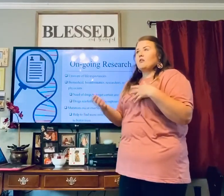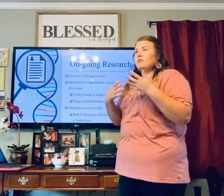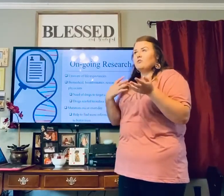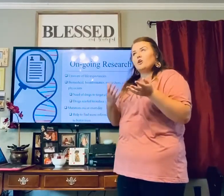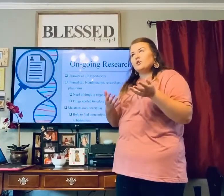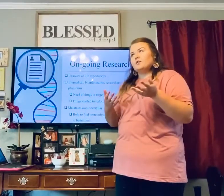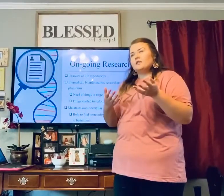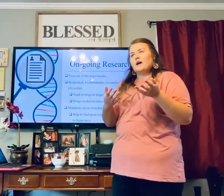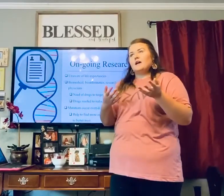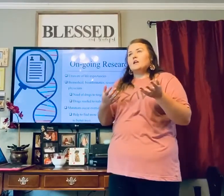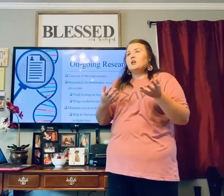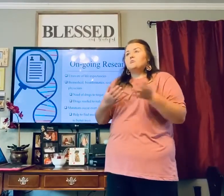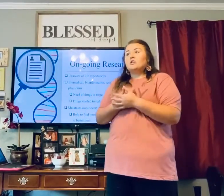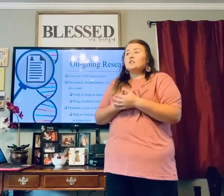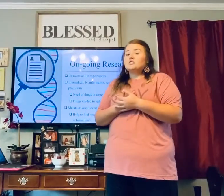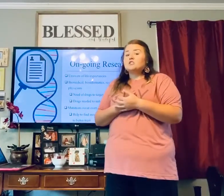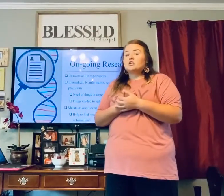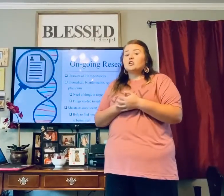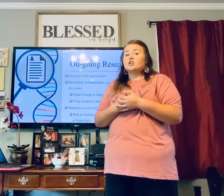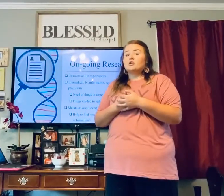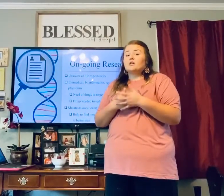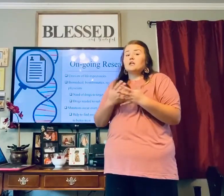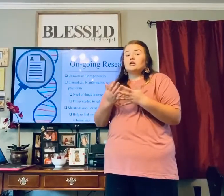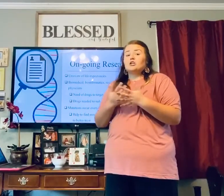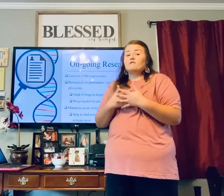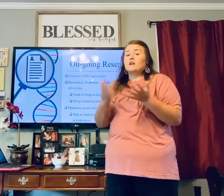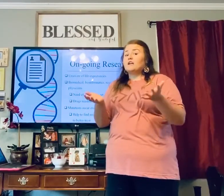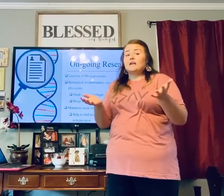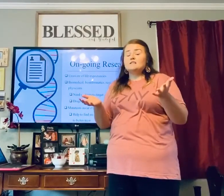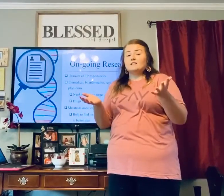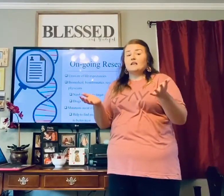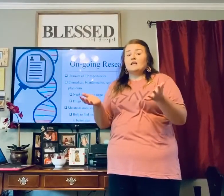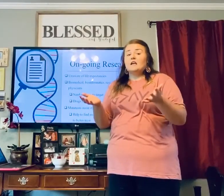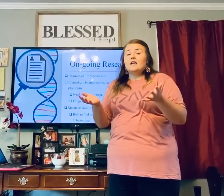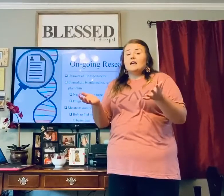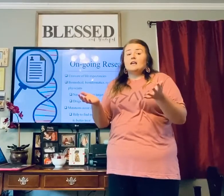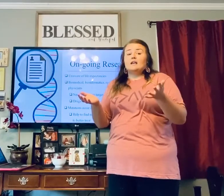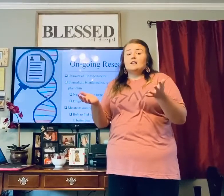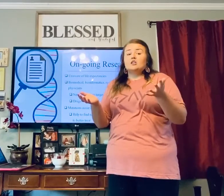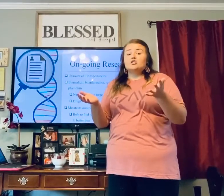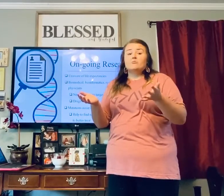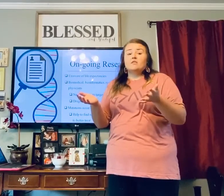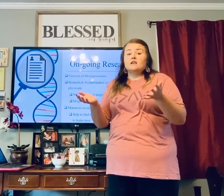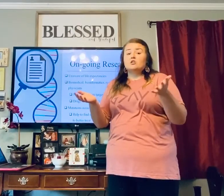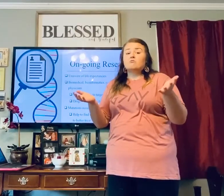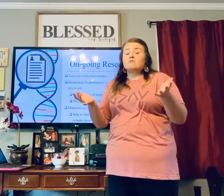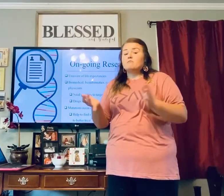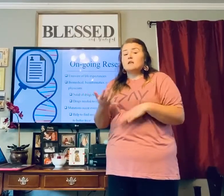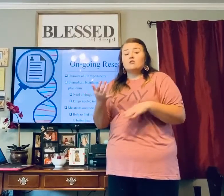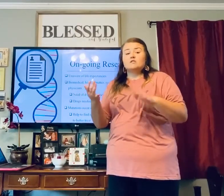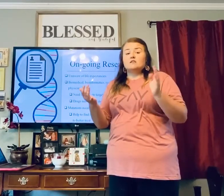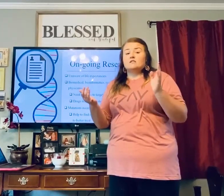we've learned that mutations can occur very easily in something that has gone on in meiosis